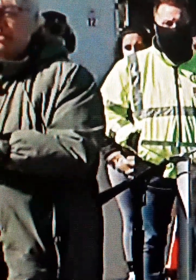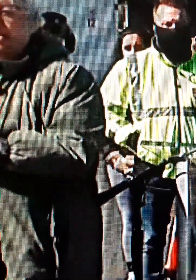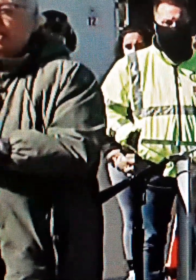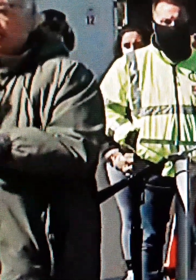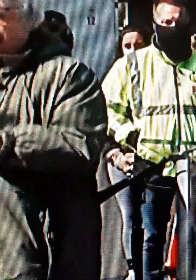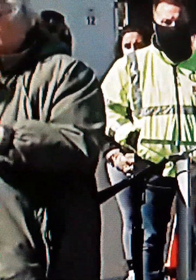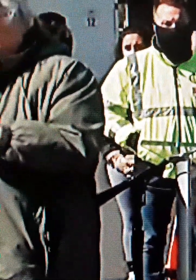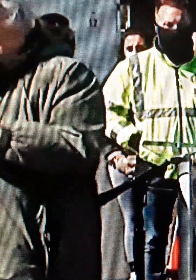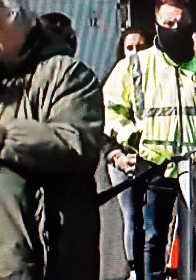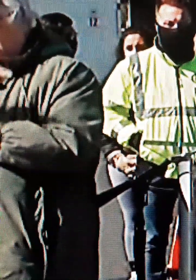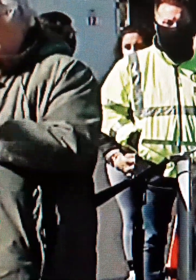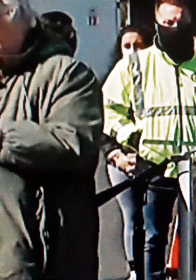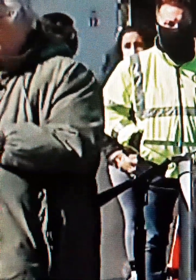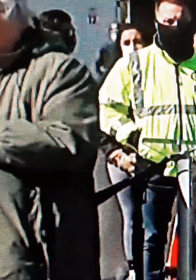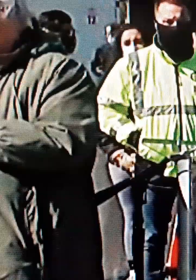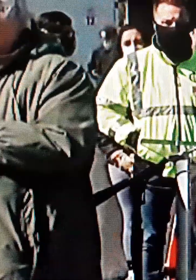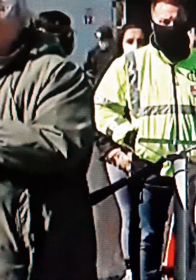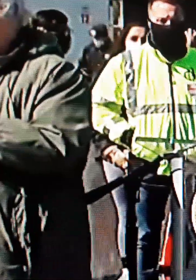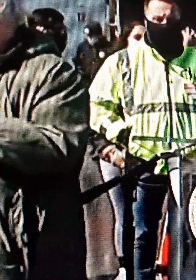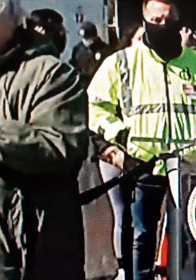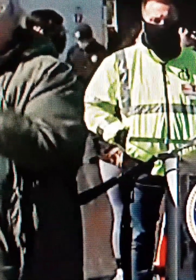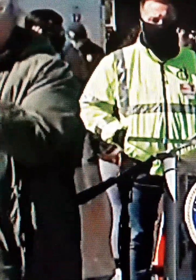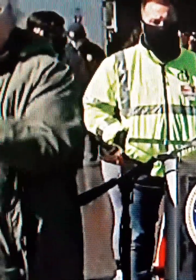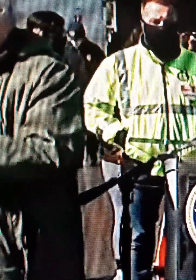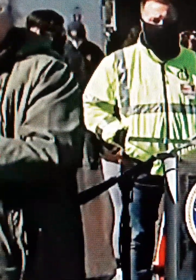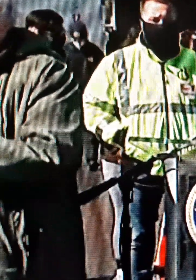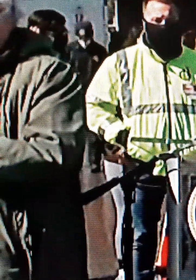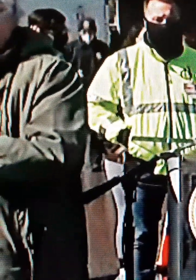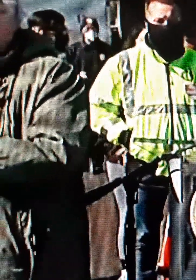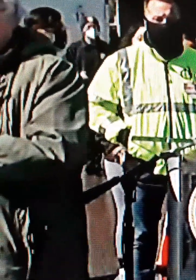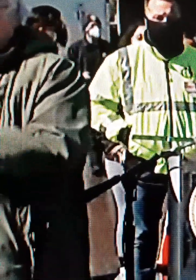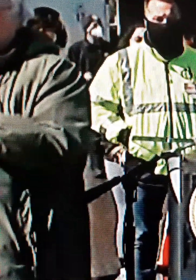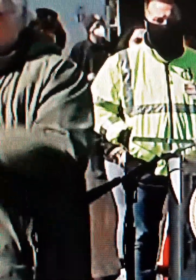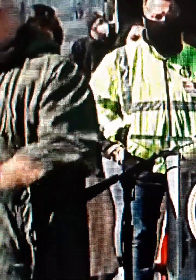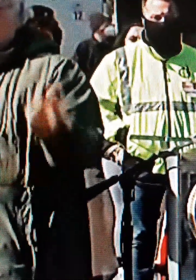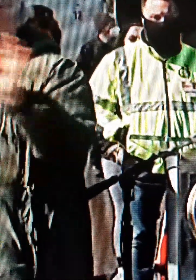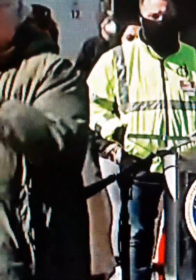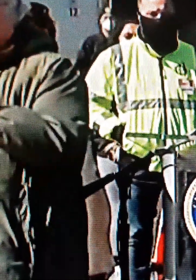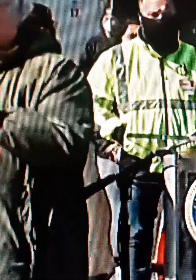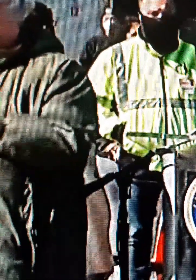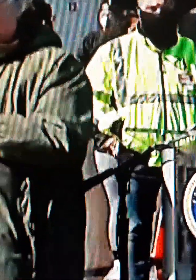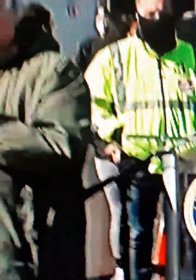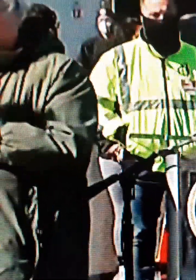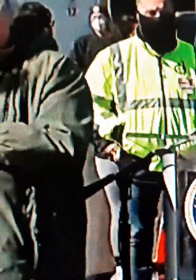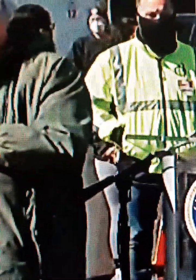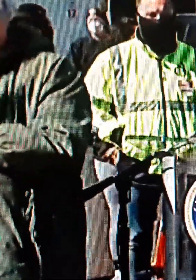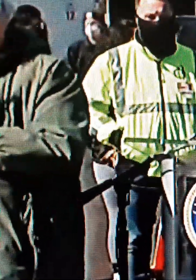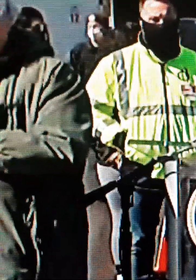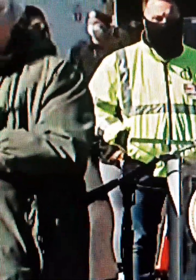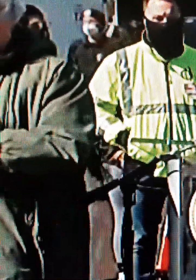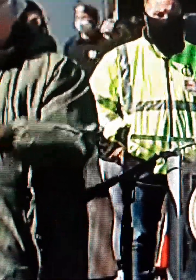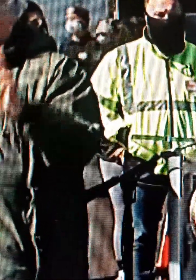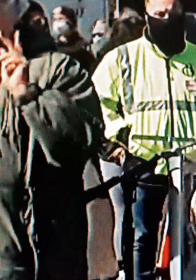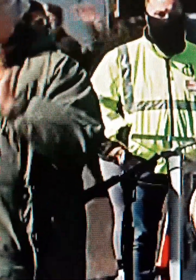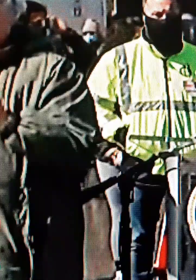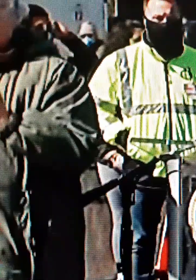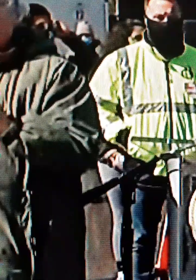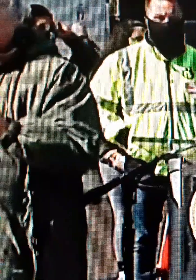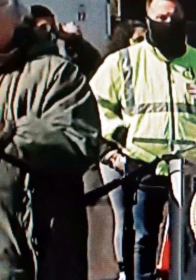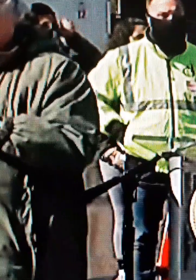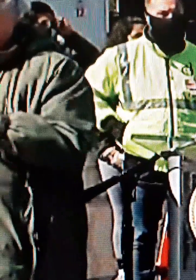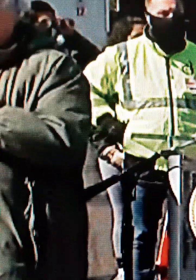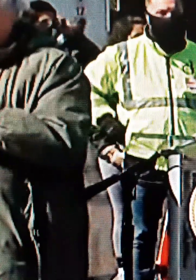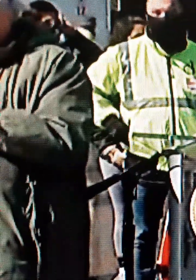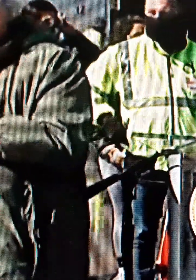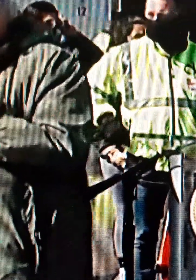need to remind everybody we remain in a boil water notice. It is very important that you understand that and that you make sure that any water that you're going to use for